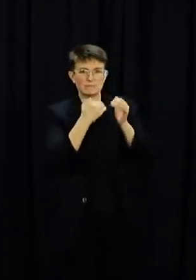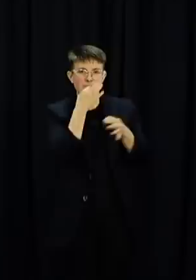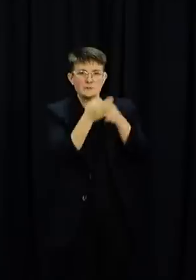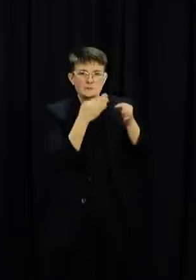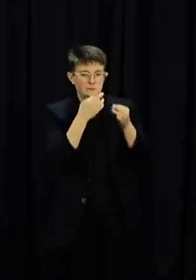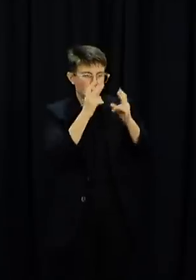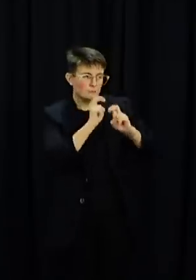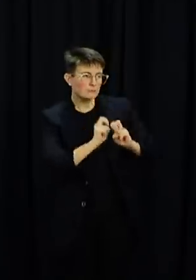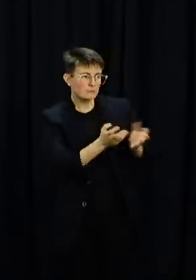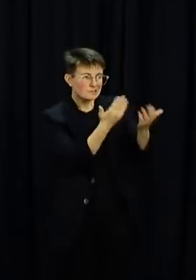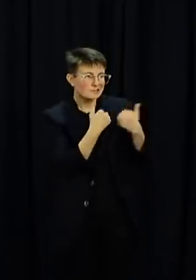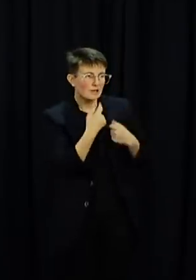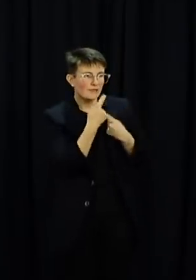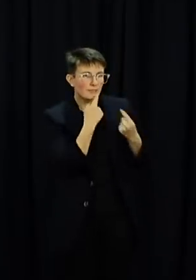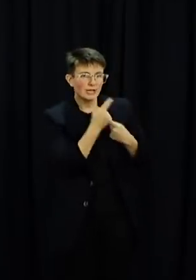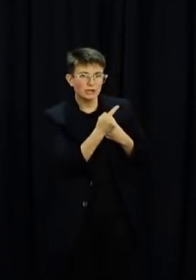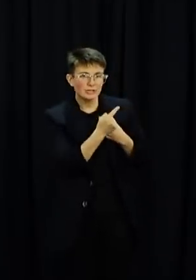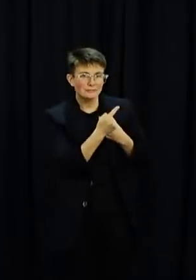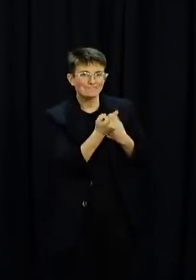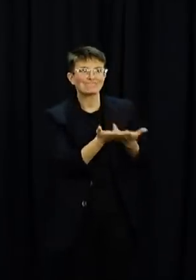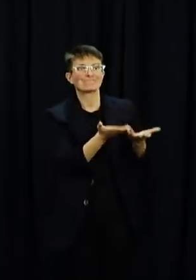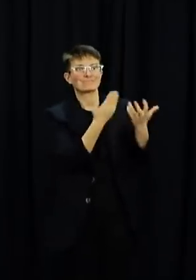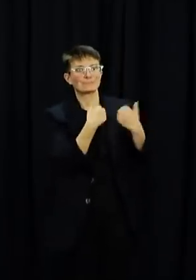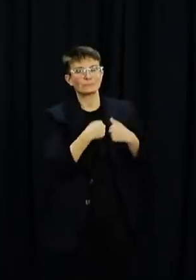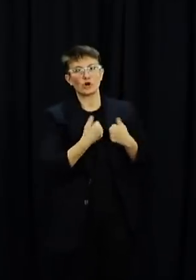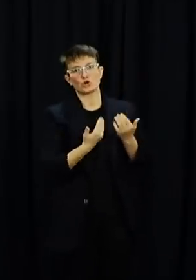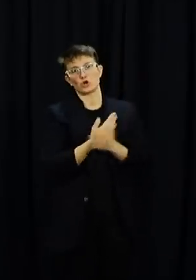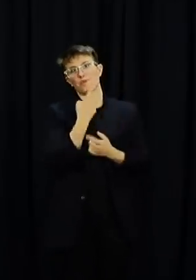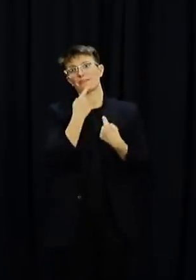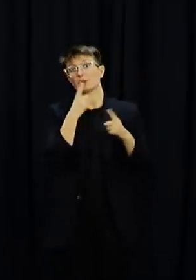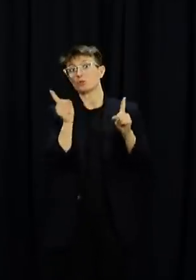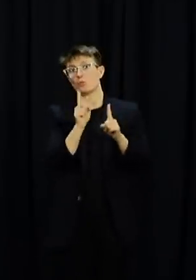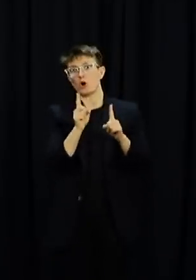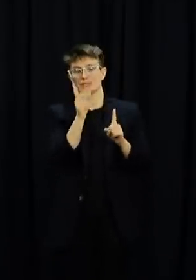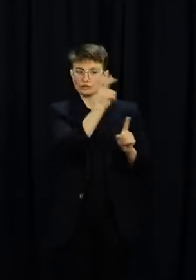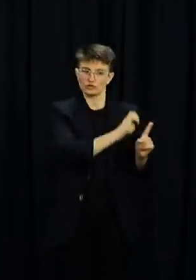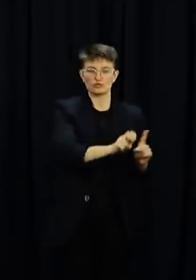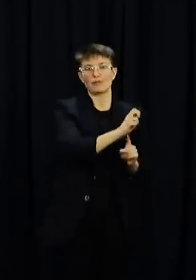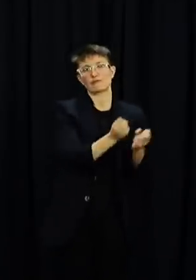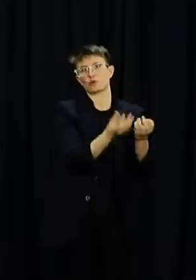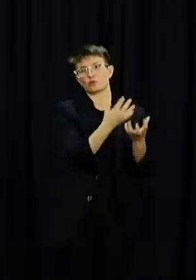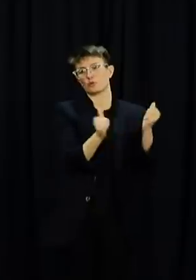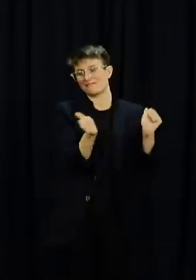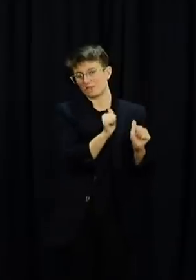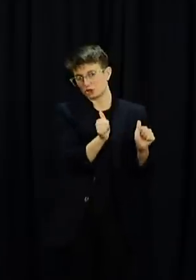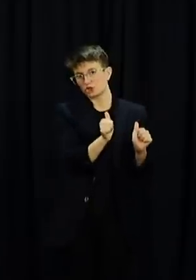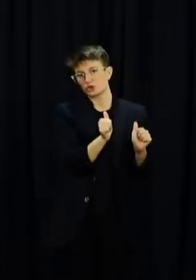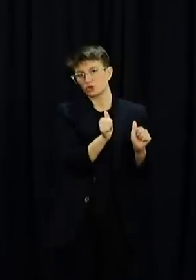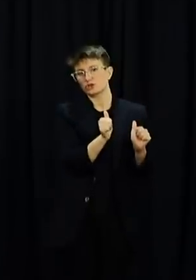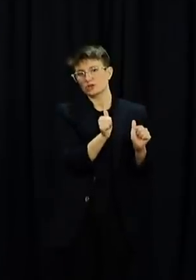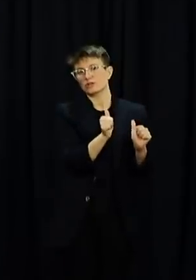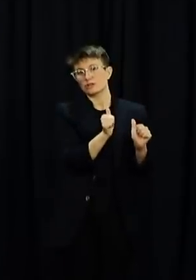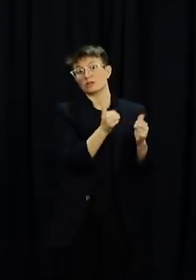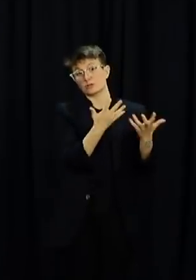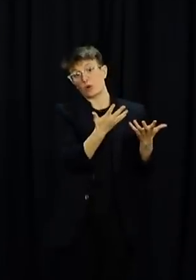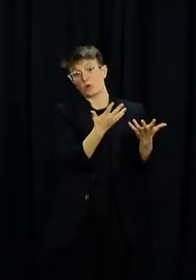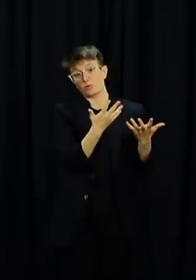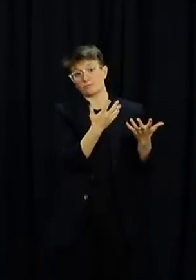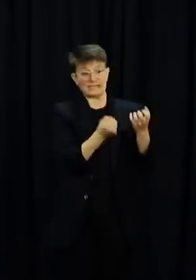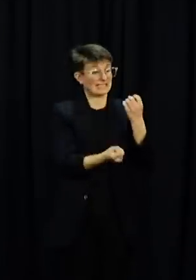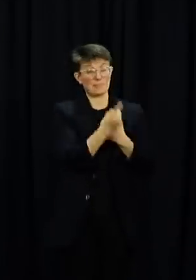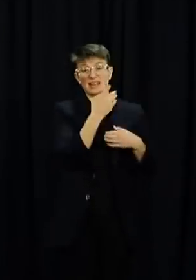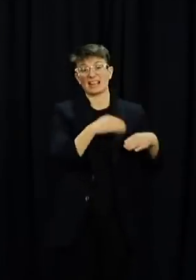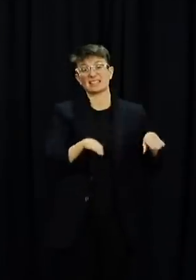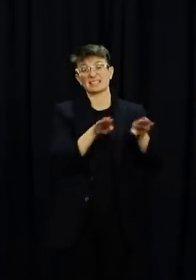Rotorua, and that's what we're communicating this morning. So a lot of interviews, questioning and contact tracing all happening simultaneously, and